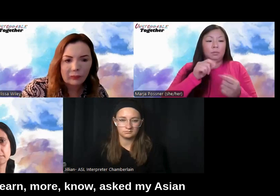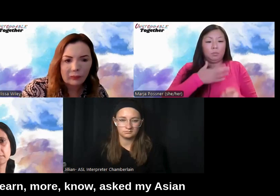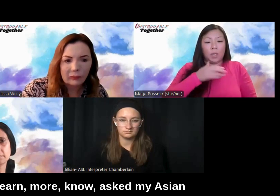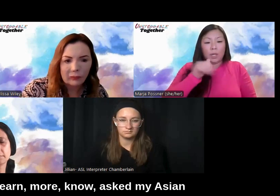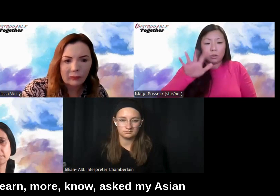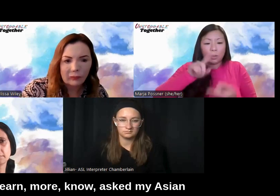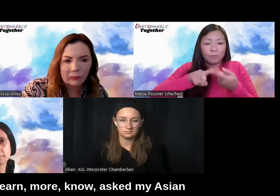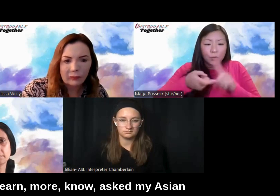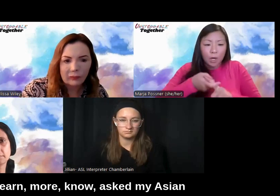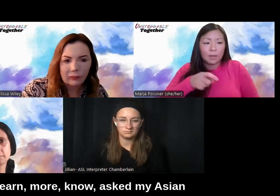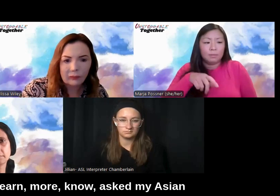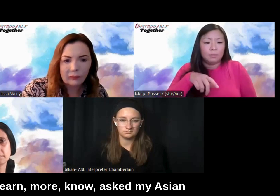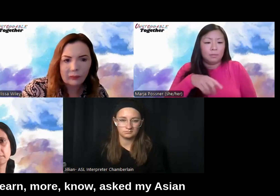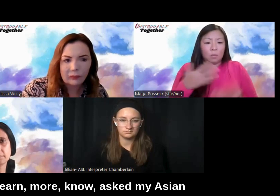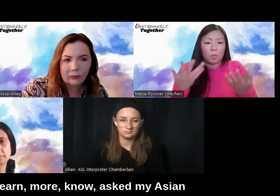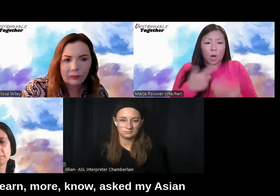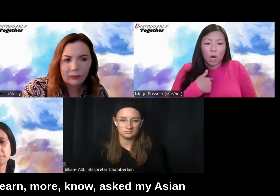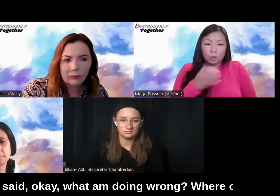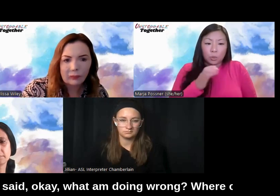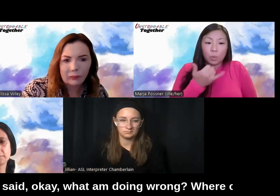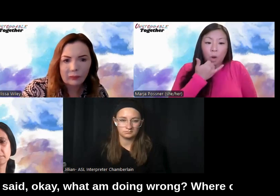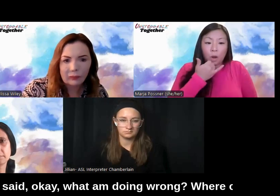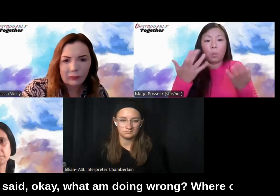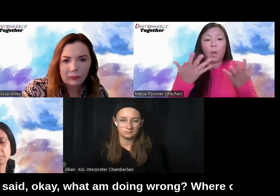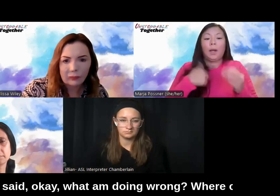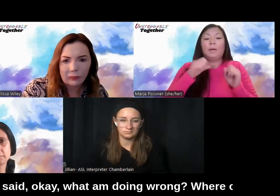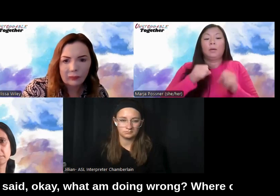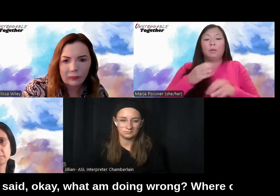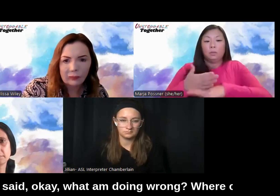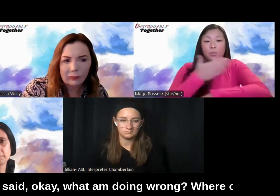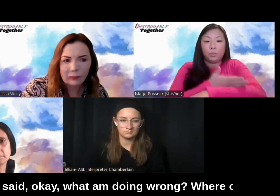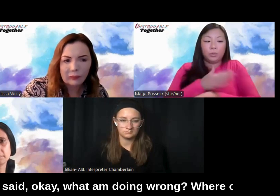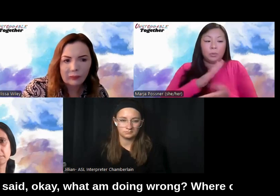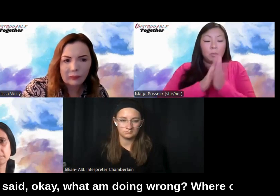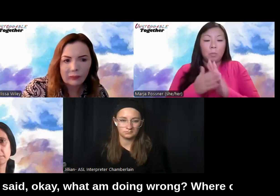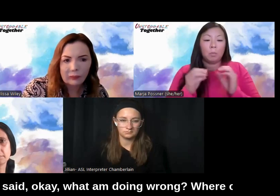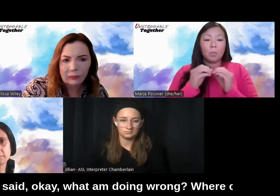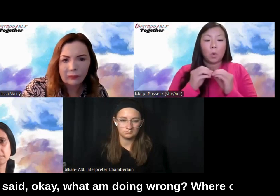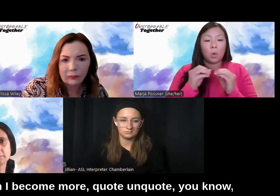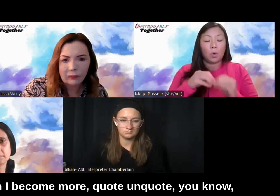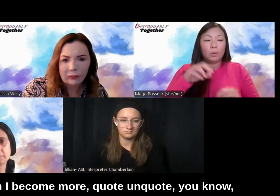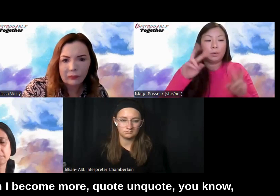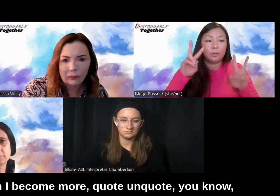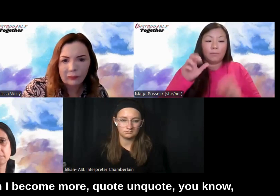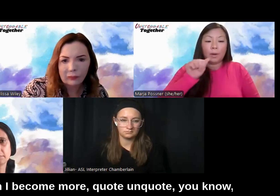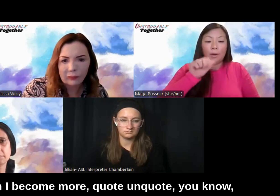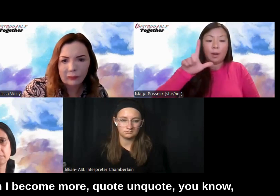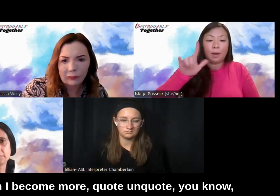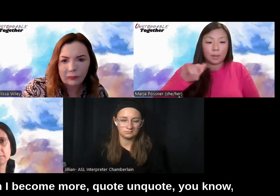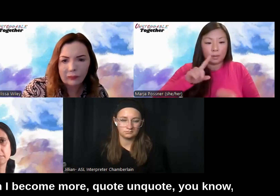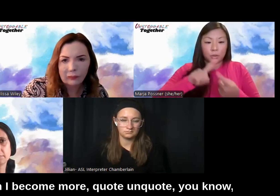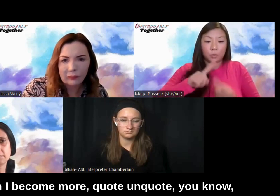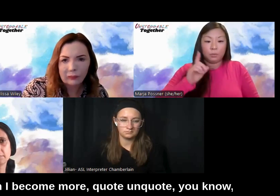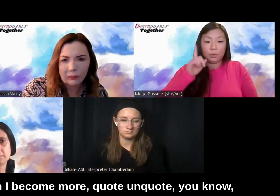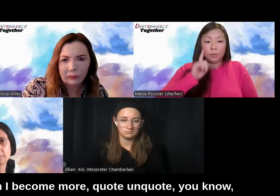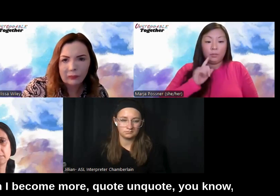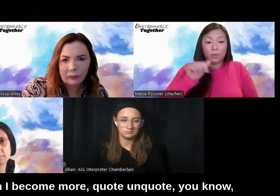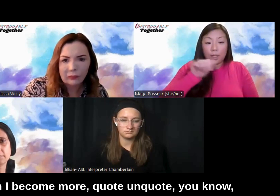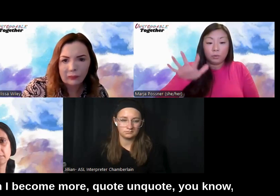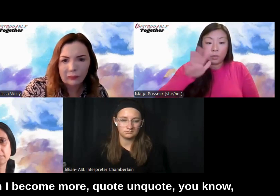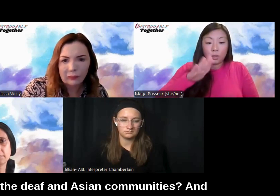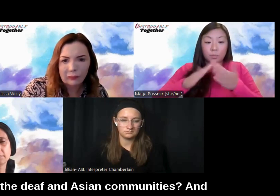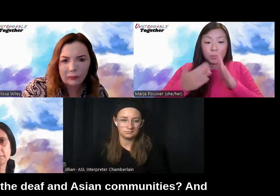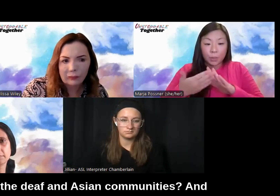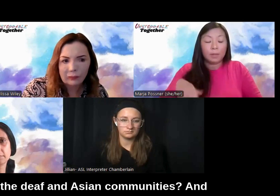started to learn. I started to be more, asked my Asian friends question. I said, okay, what am I doing wrong? Where can I improve? How can I become more, quote